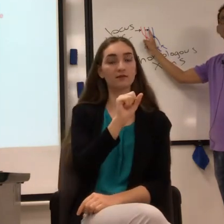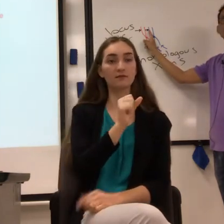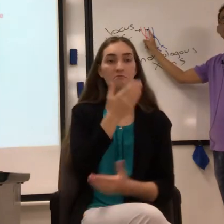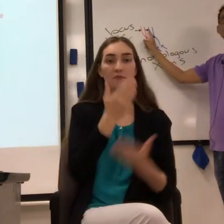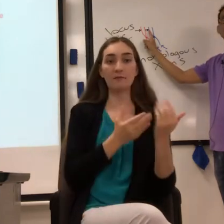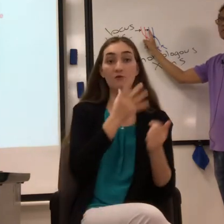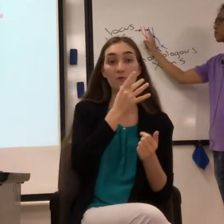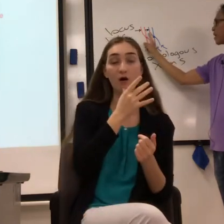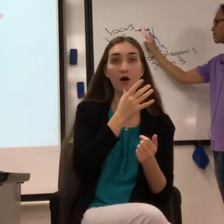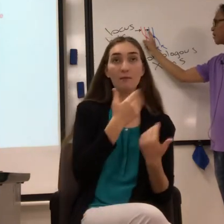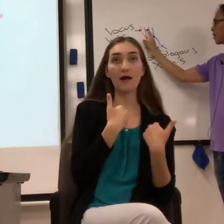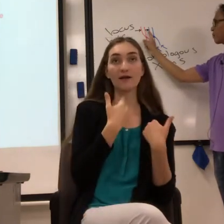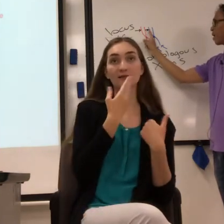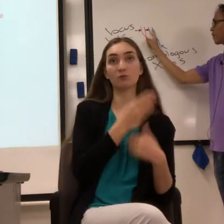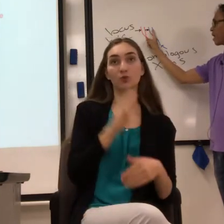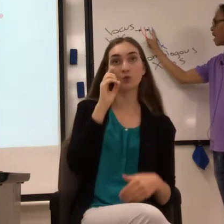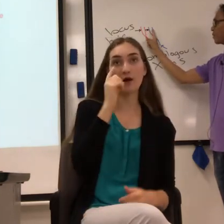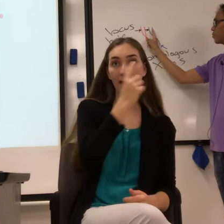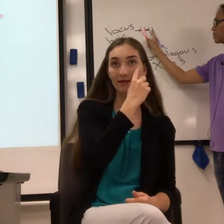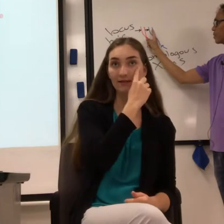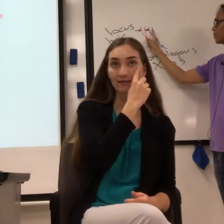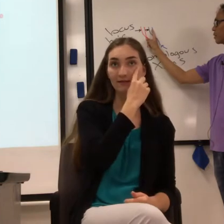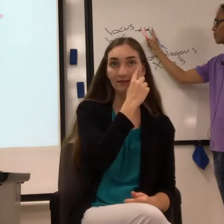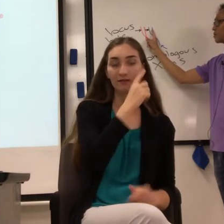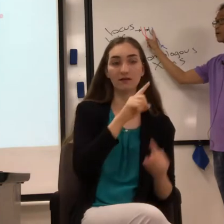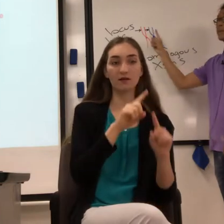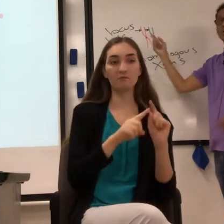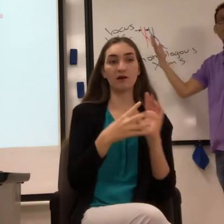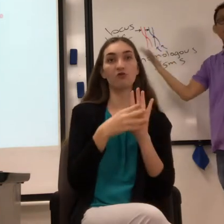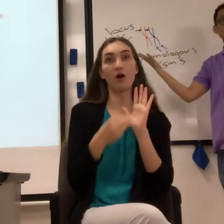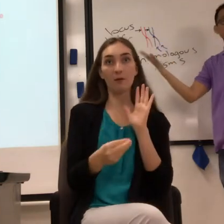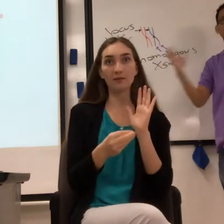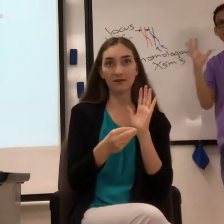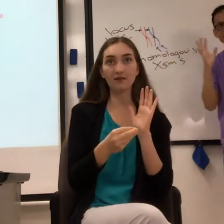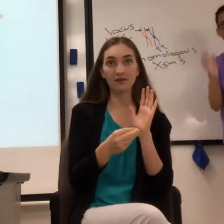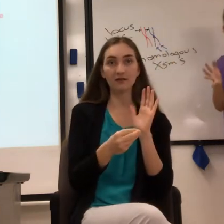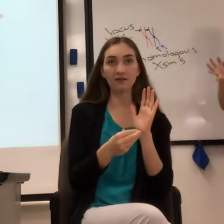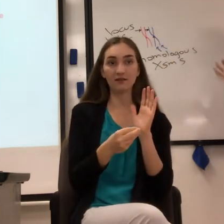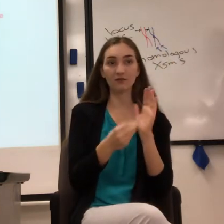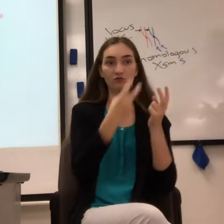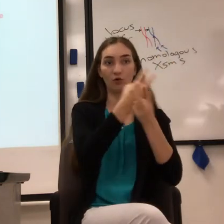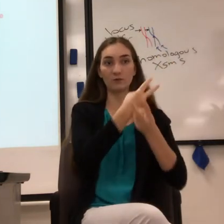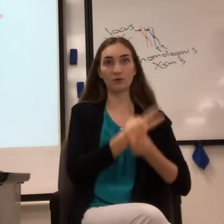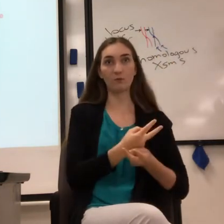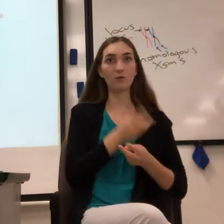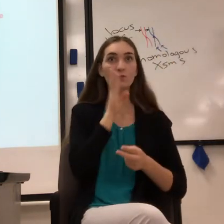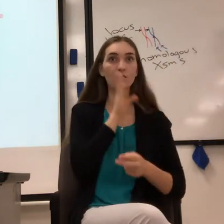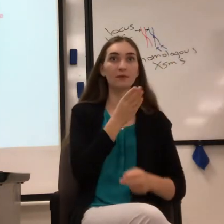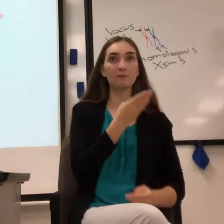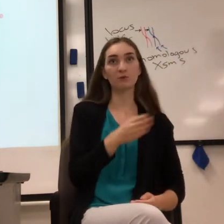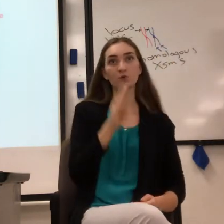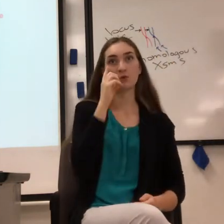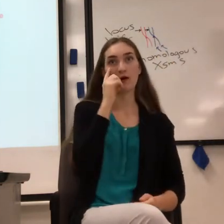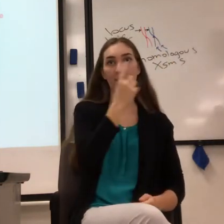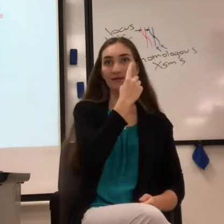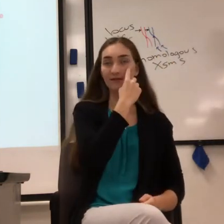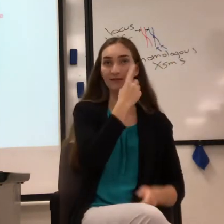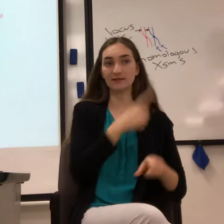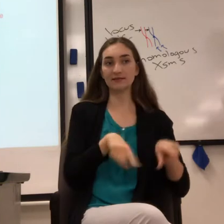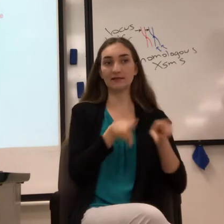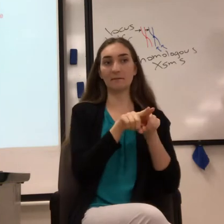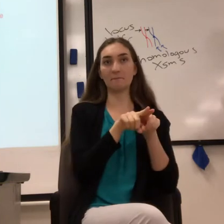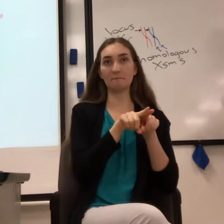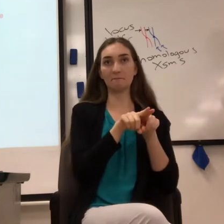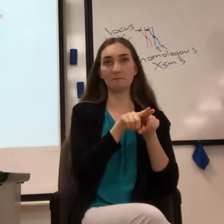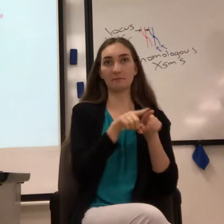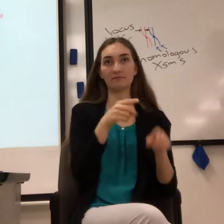eyes. So that's there. But on the copy, what's it going to be? Oh, it's going to be blue eyes too. It's the same gene. So copy versus homolog. Oh.